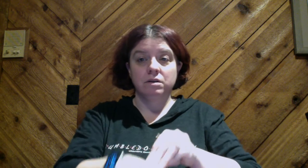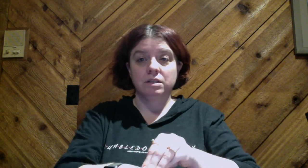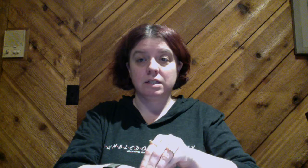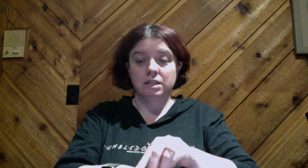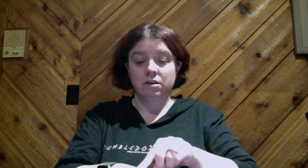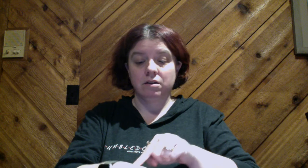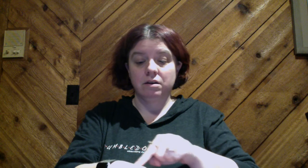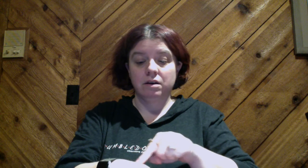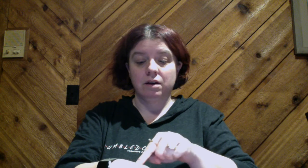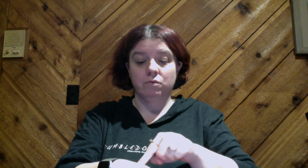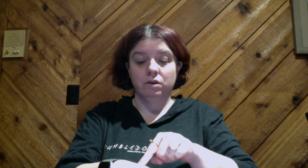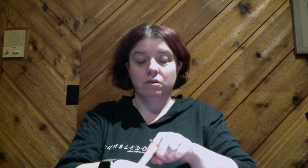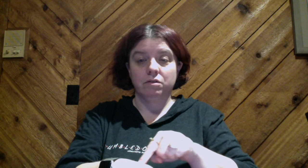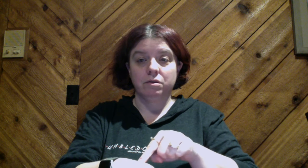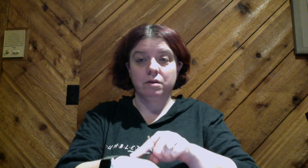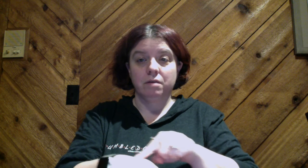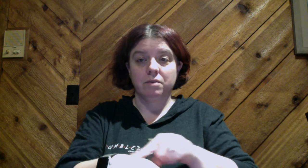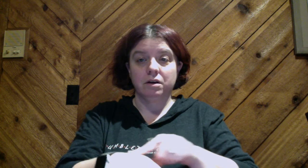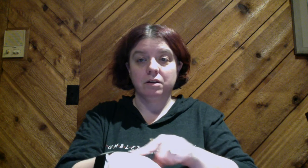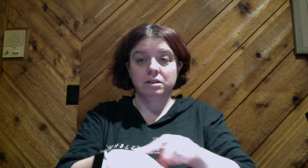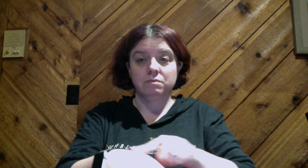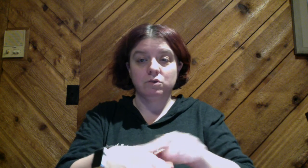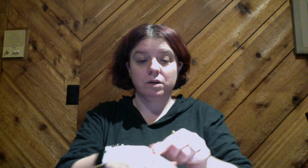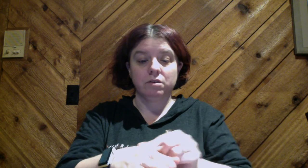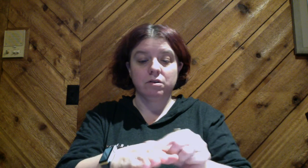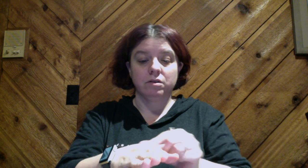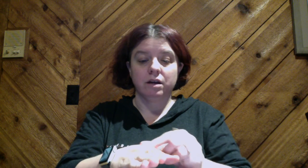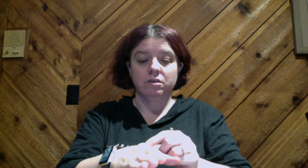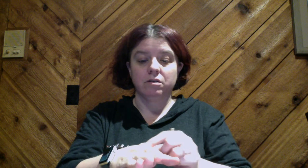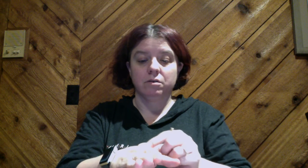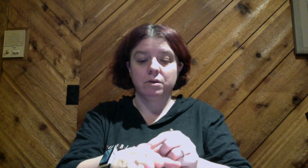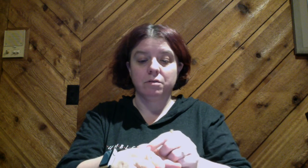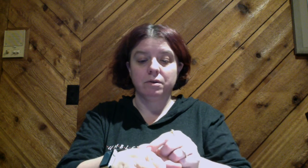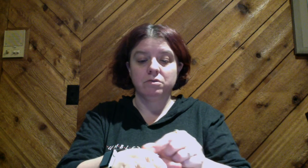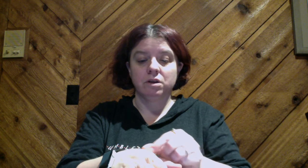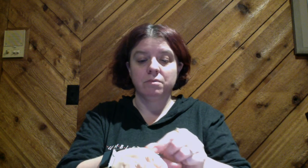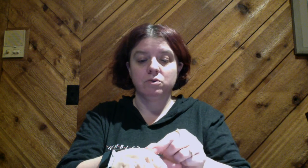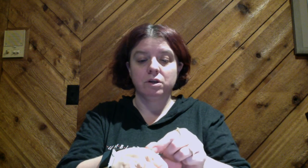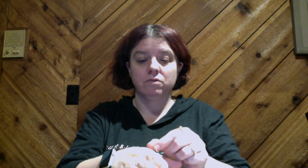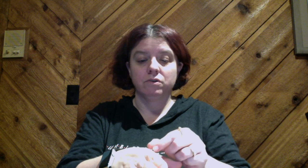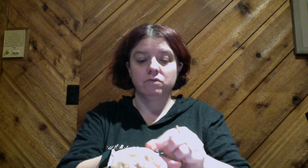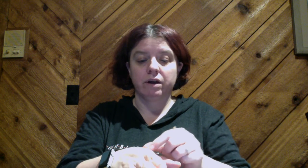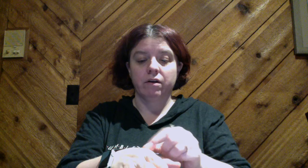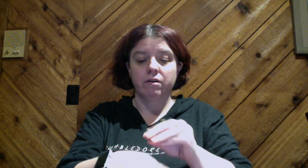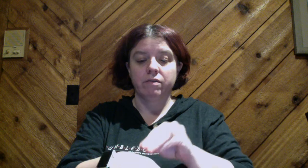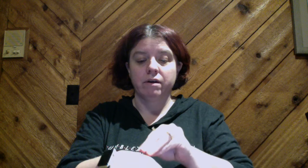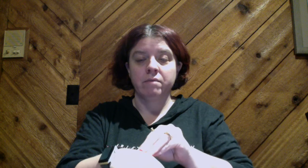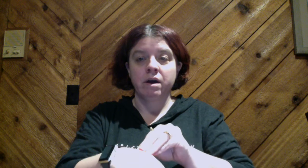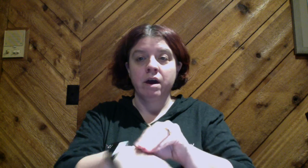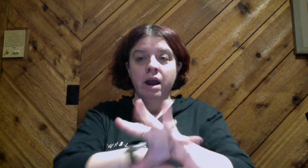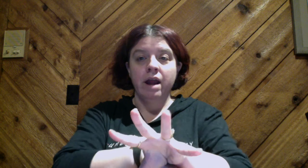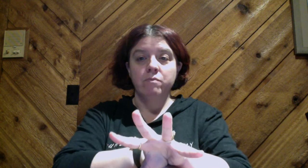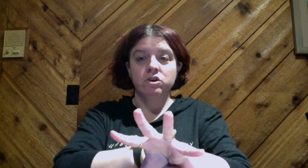Sits here where your knuckle is in between, or your not your knuckle, but your bones are between your first finger and your thumb, and it pushes